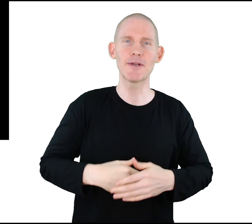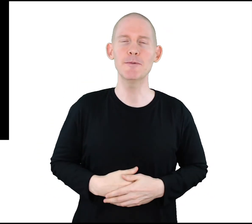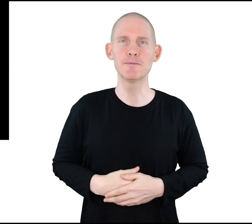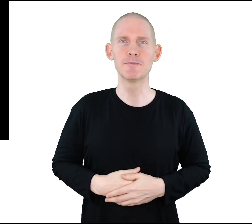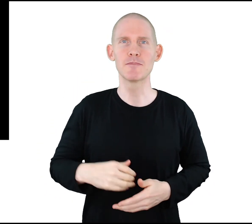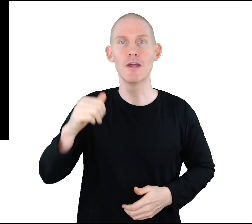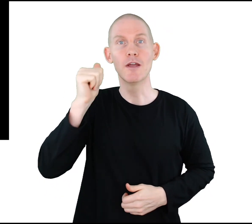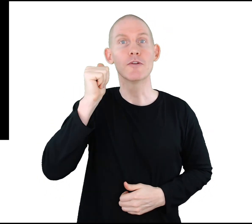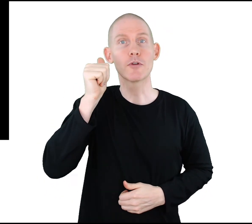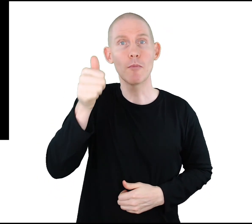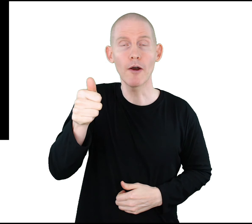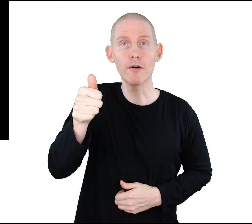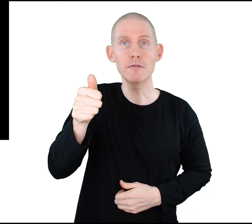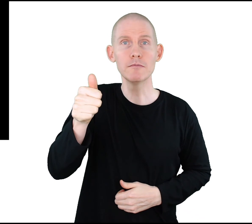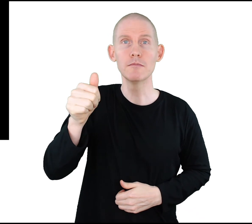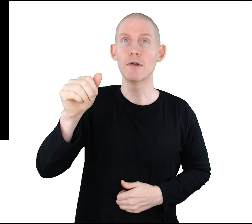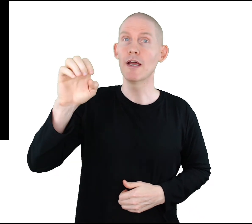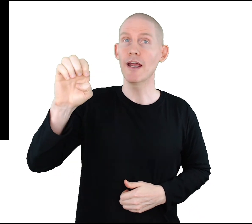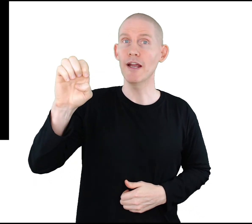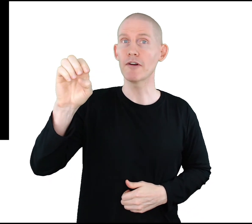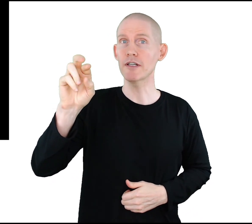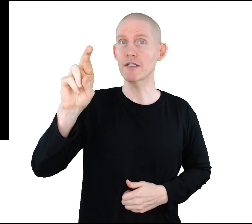go. Tomorrow, Eric